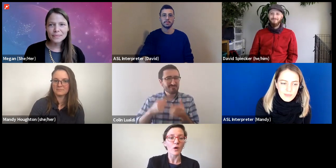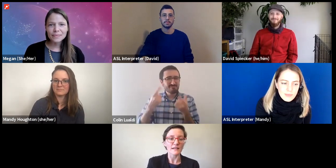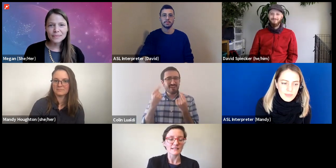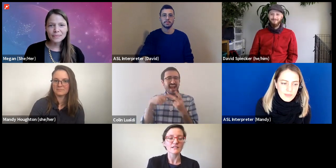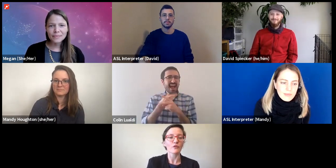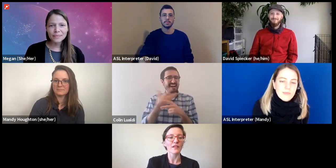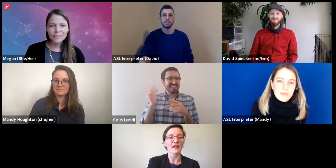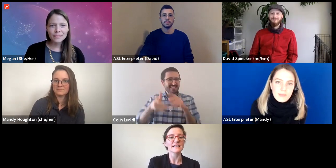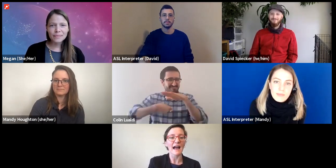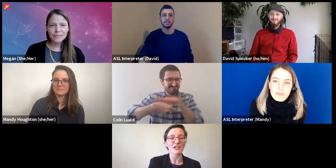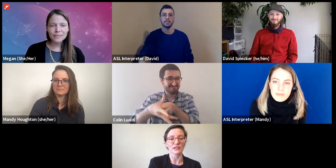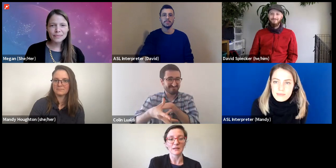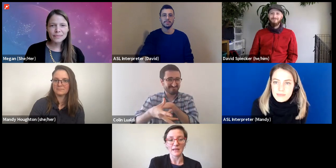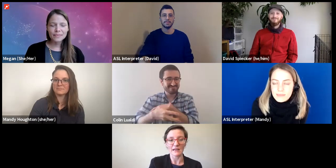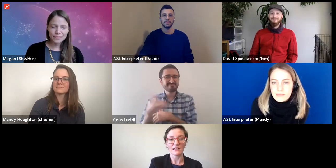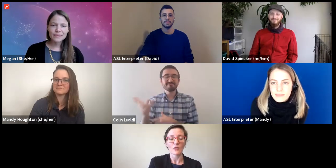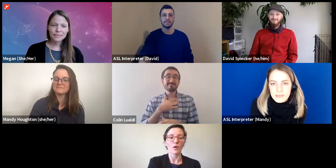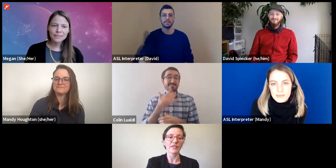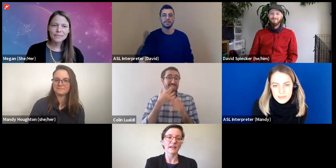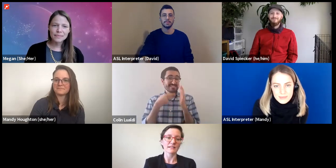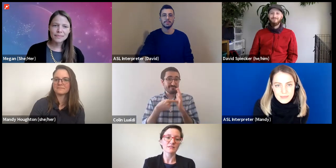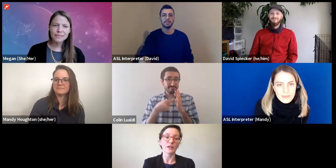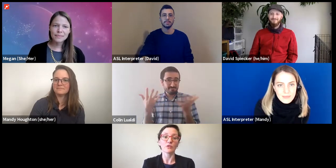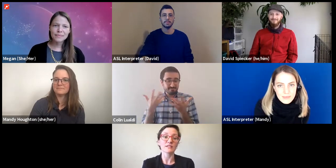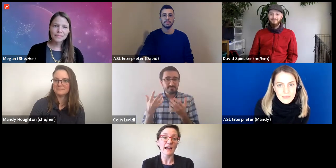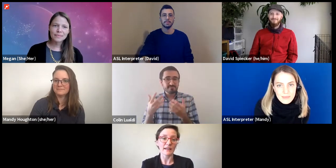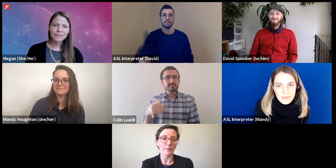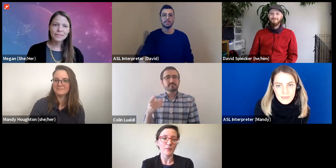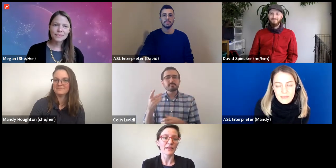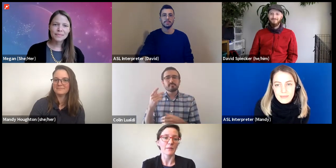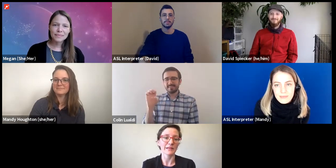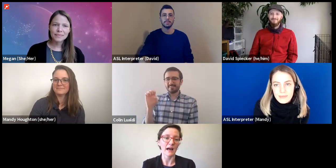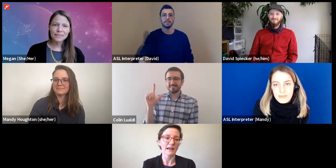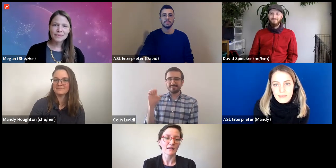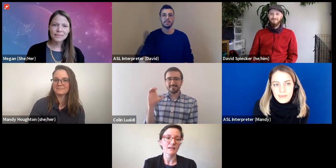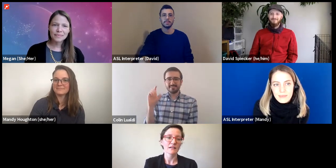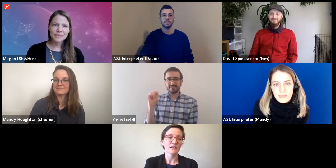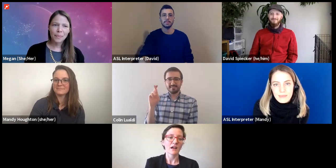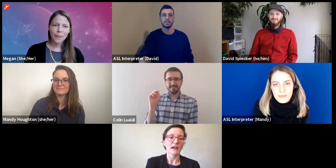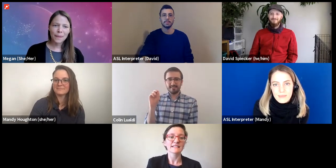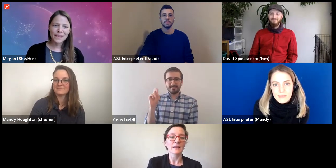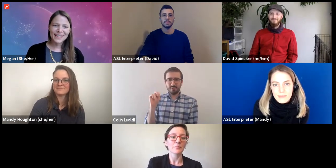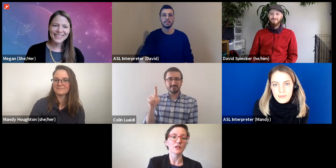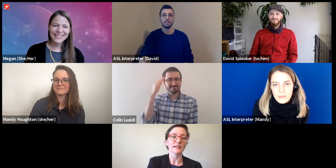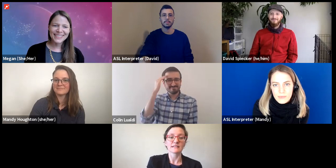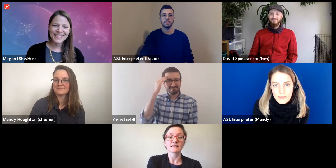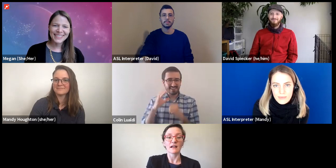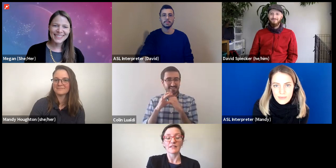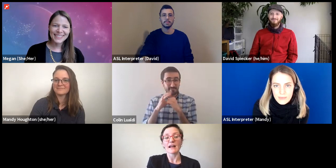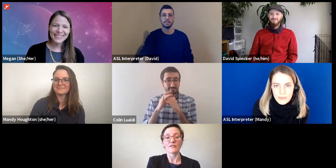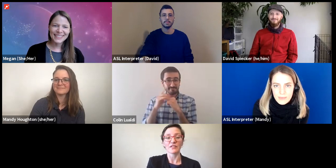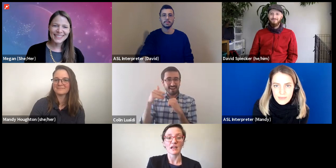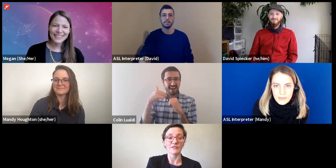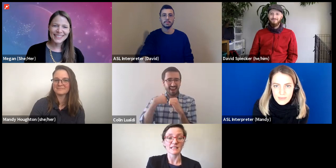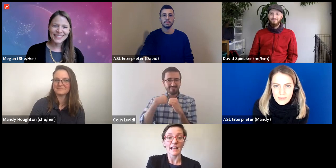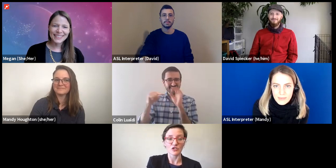the nuances of what things actually mean, what things, when you sign them, what they imply. An example is that